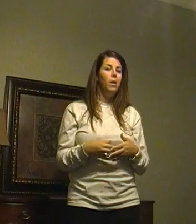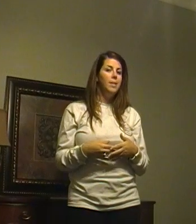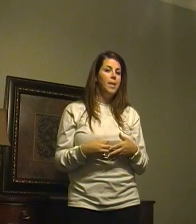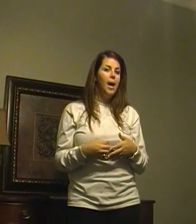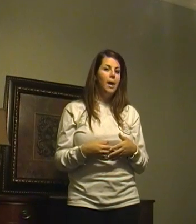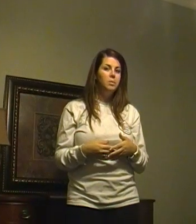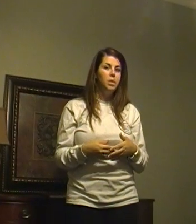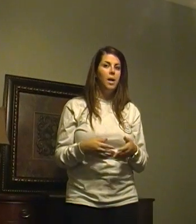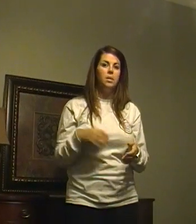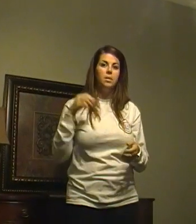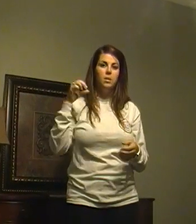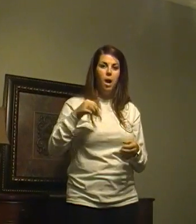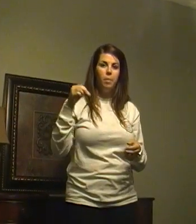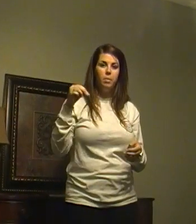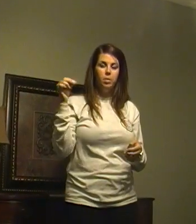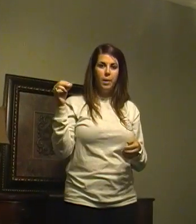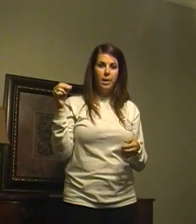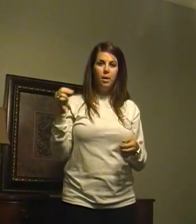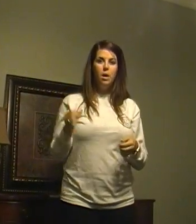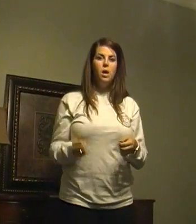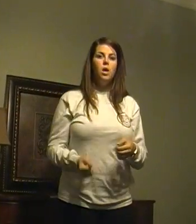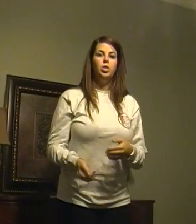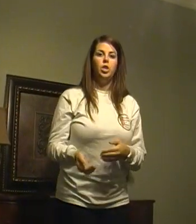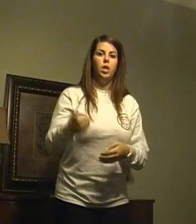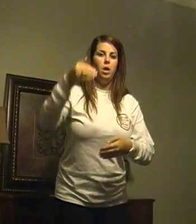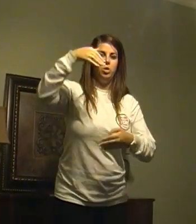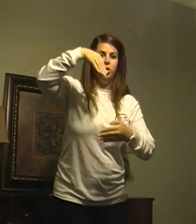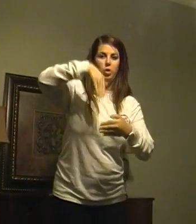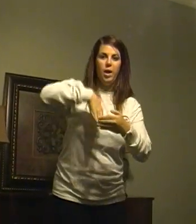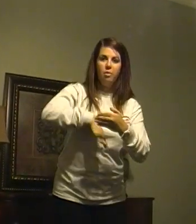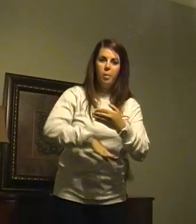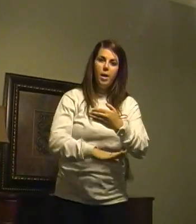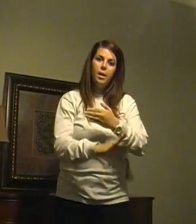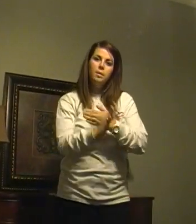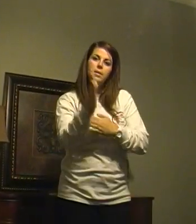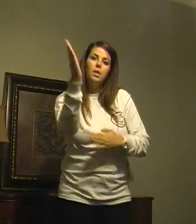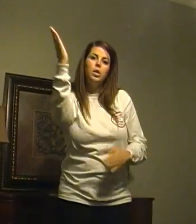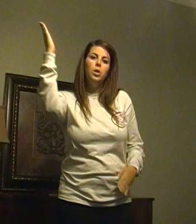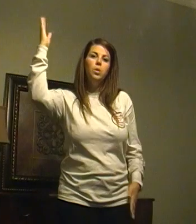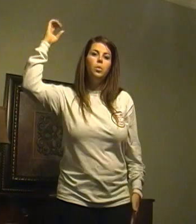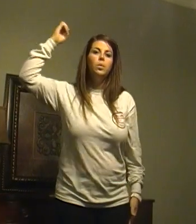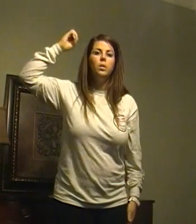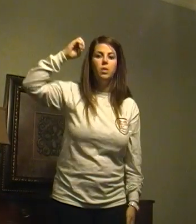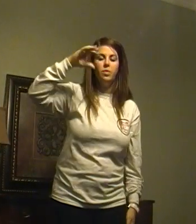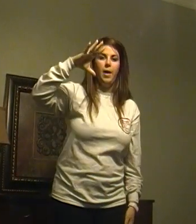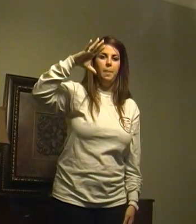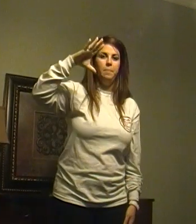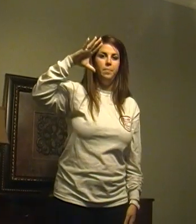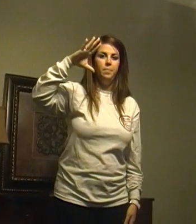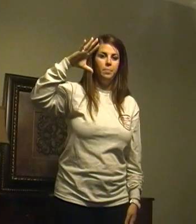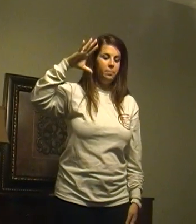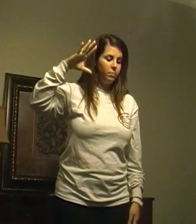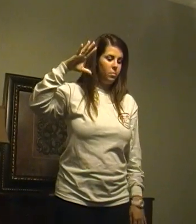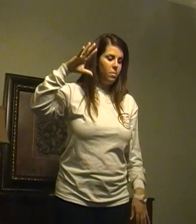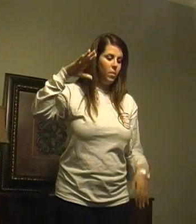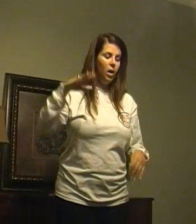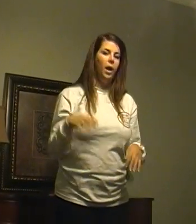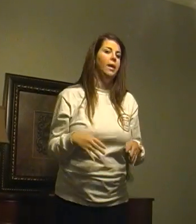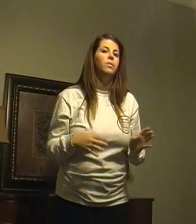lot of time to kind of stop in between. So you're going to go straight from in to you to flame. Alright,